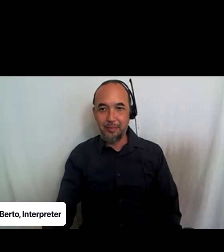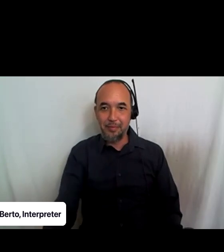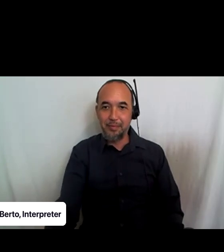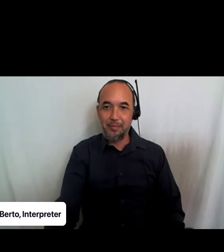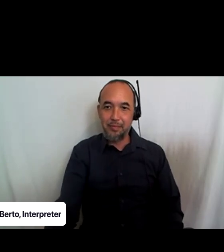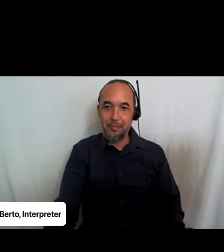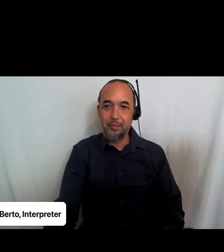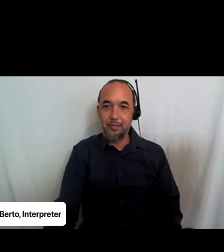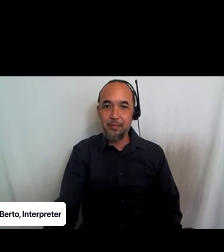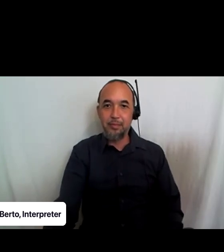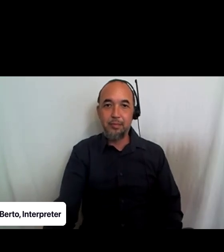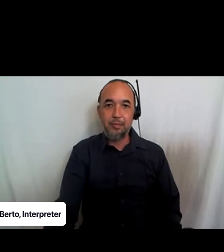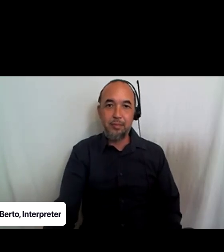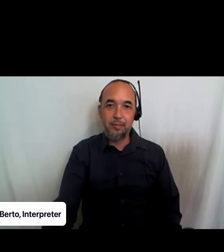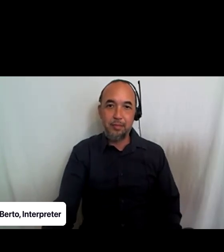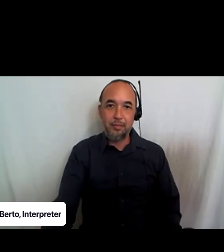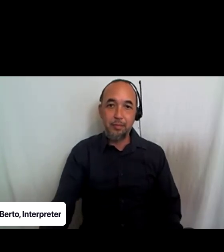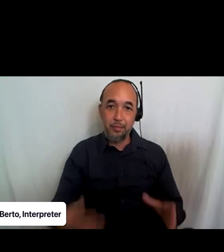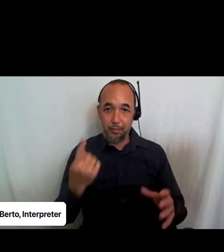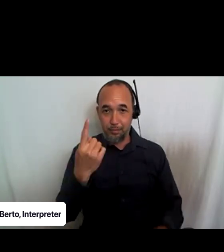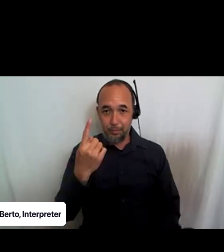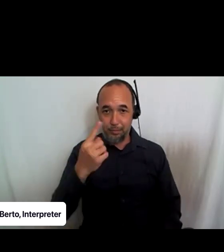Add that in there. Whisk it.